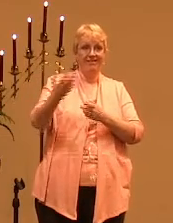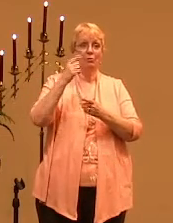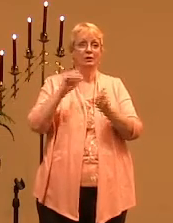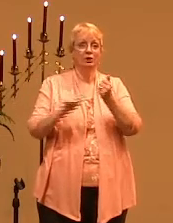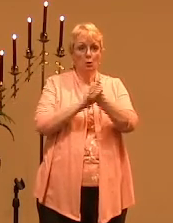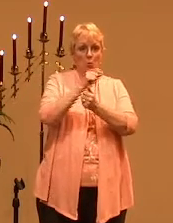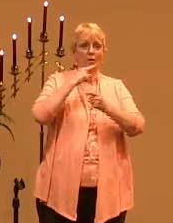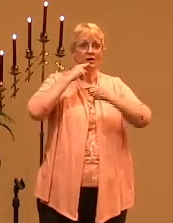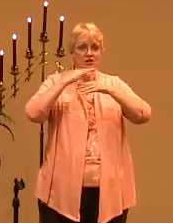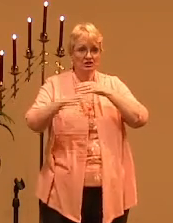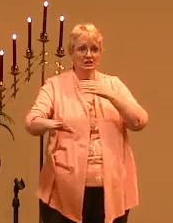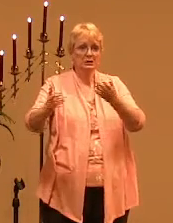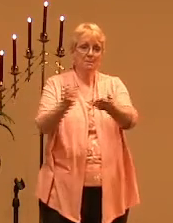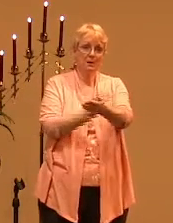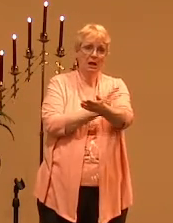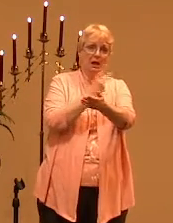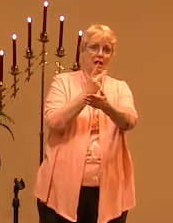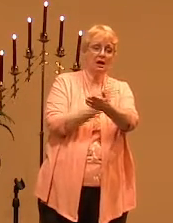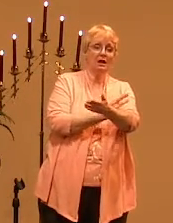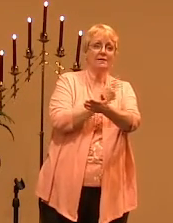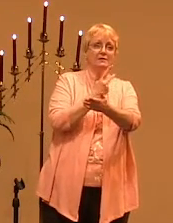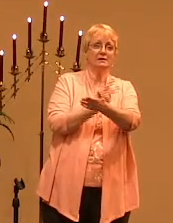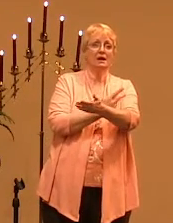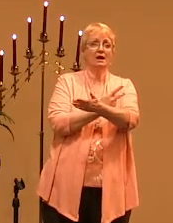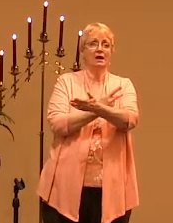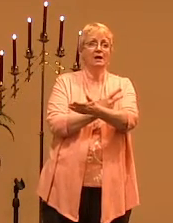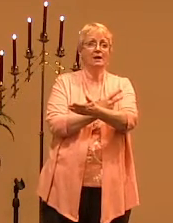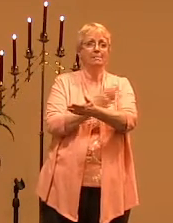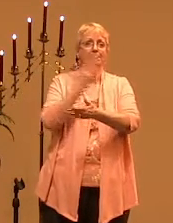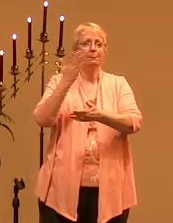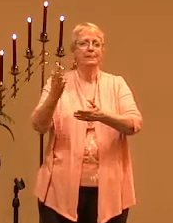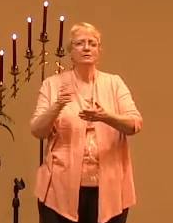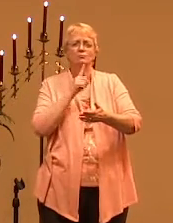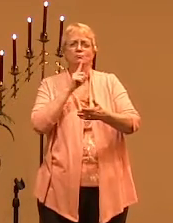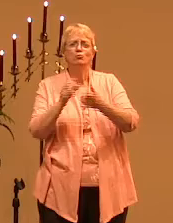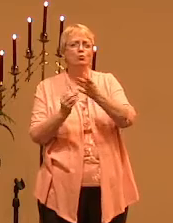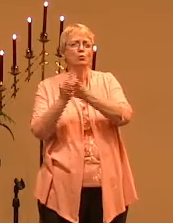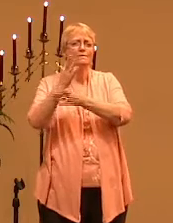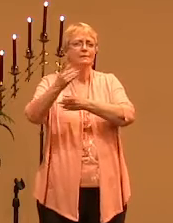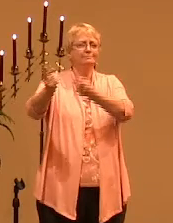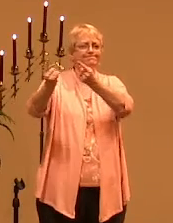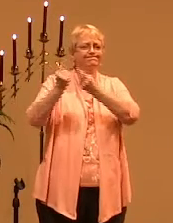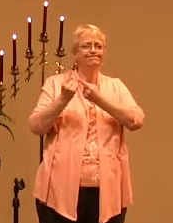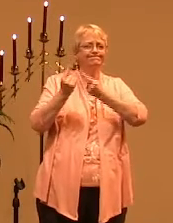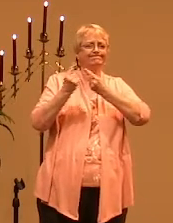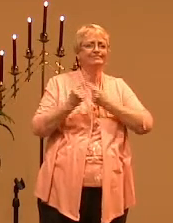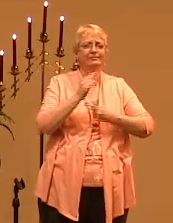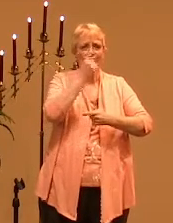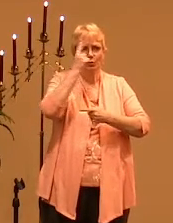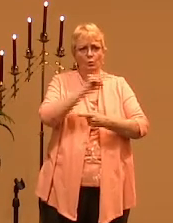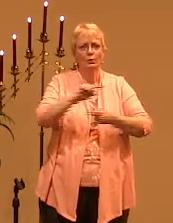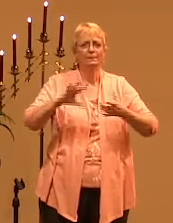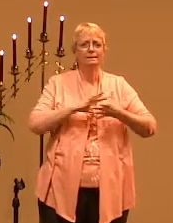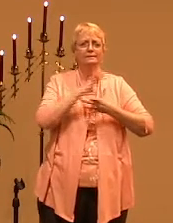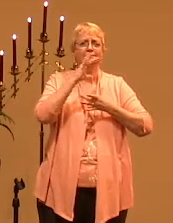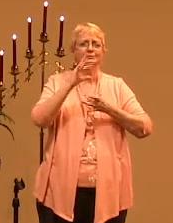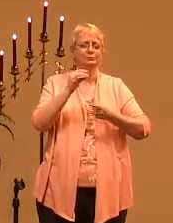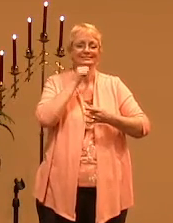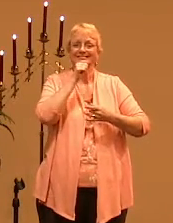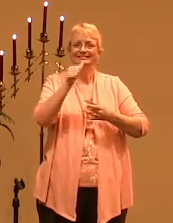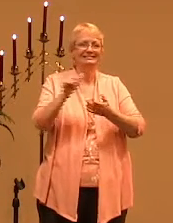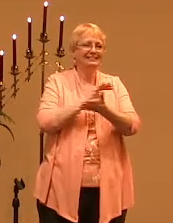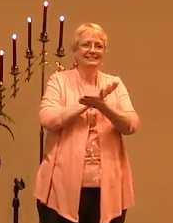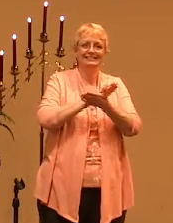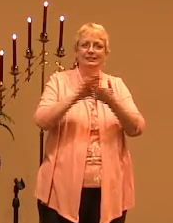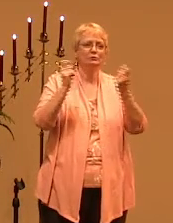sin and be washed in the blood of the Lamb. There's a fountain flowing for the